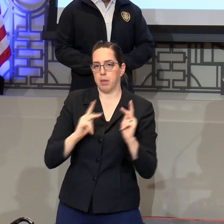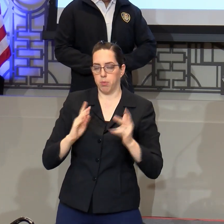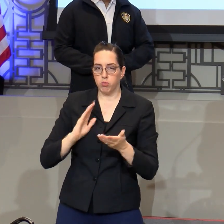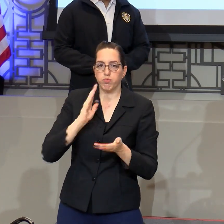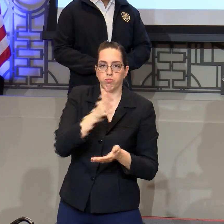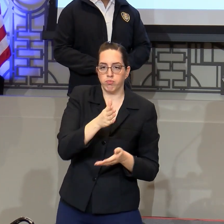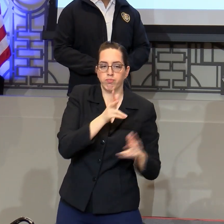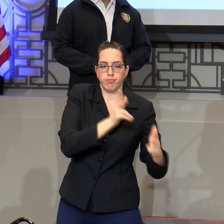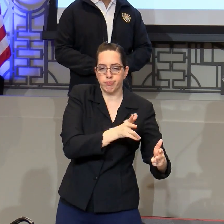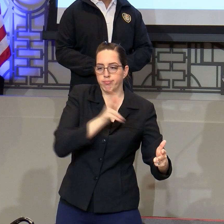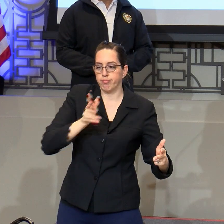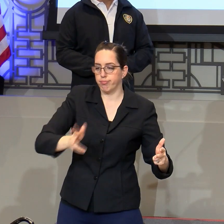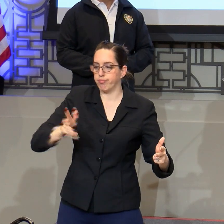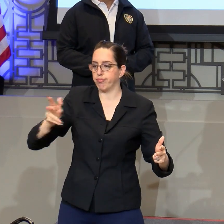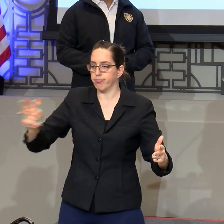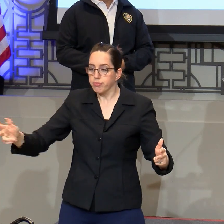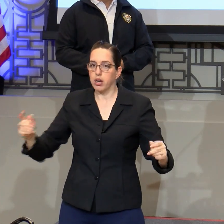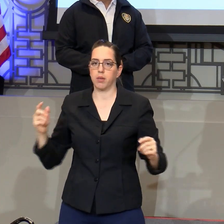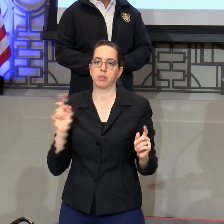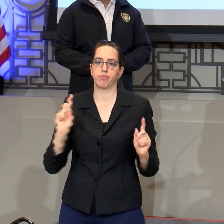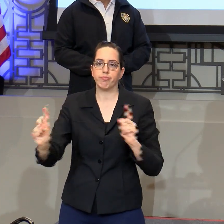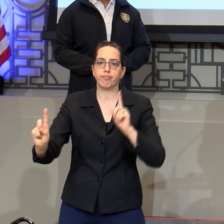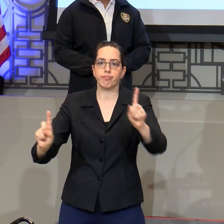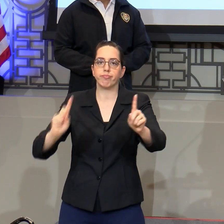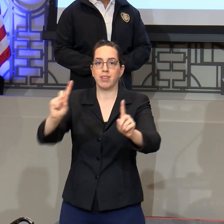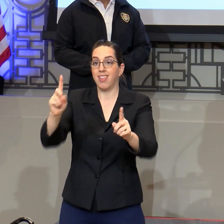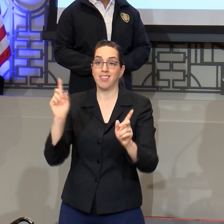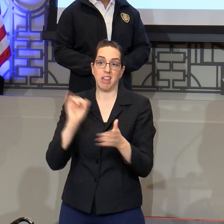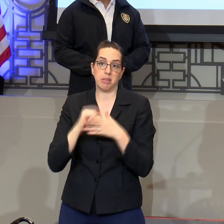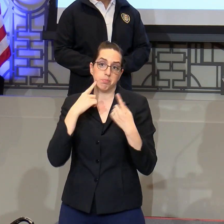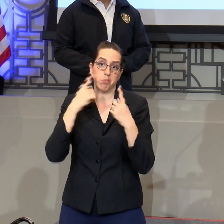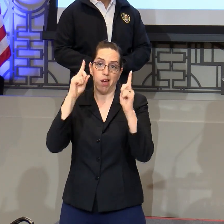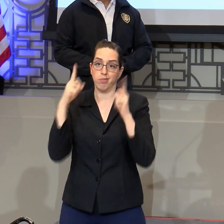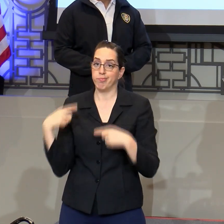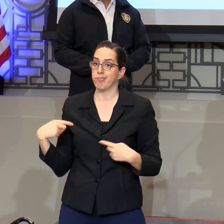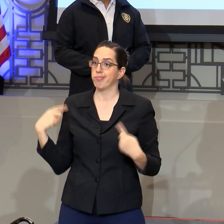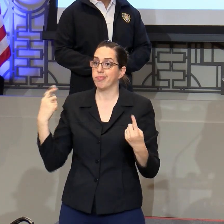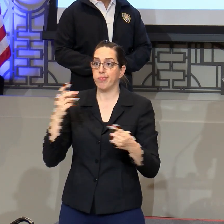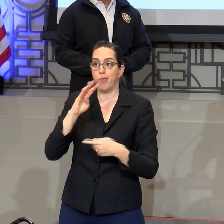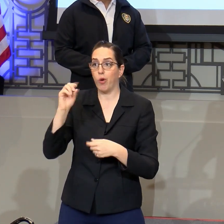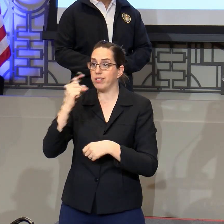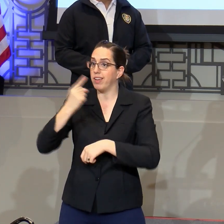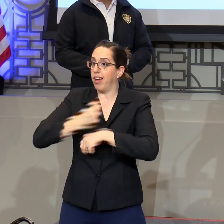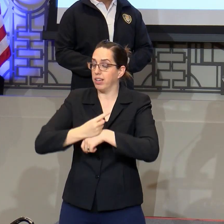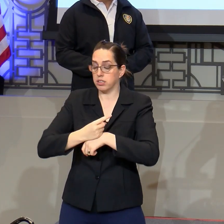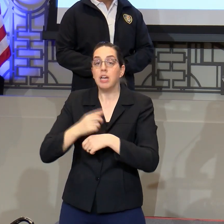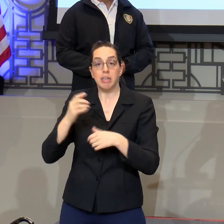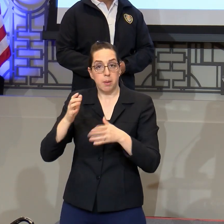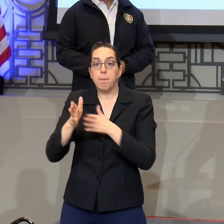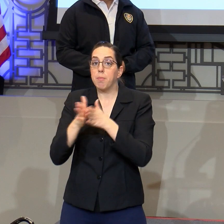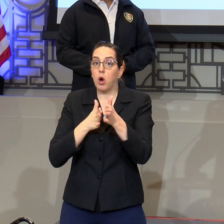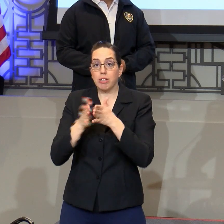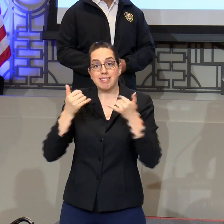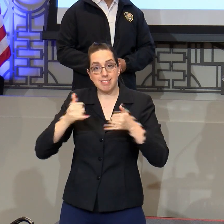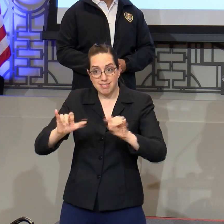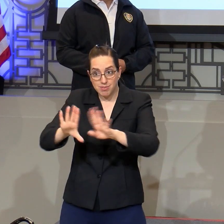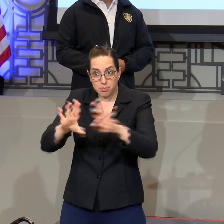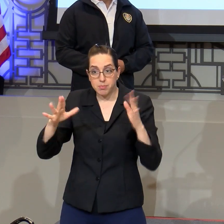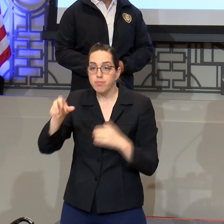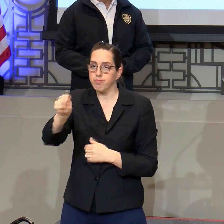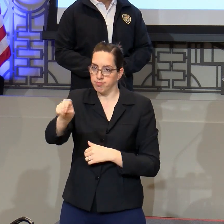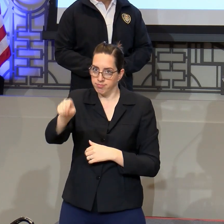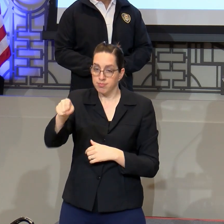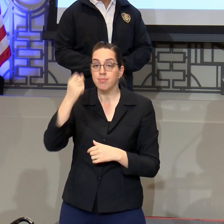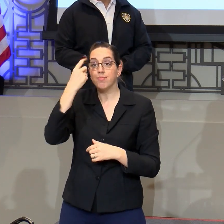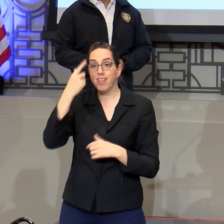have worked for us over the last 40 days. Parks will remain open, but parks that